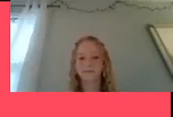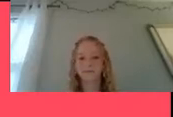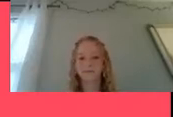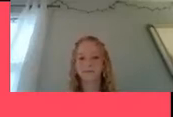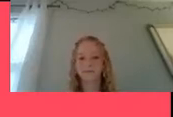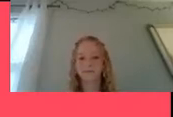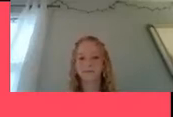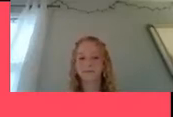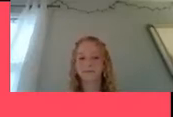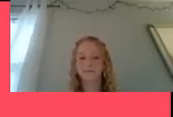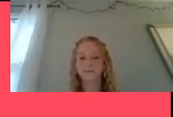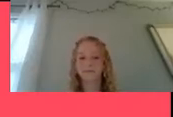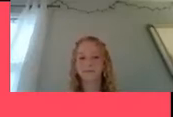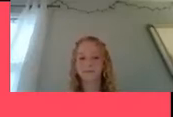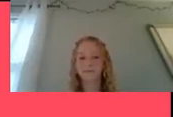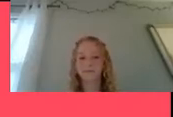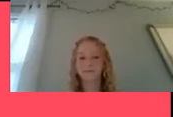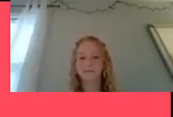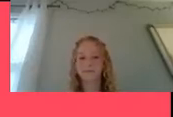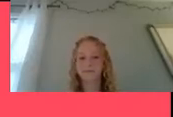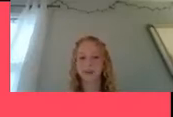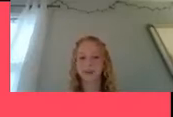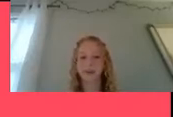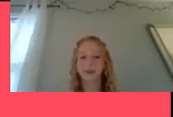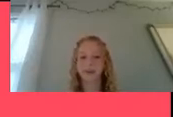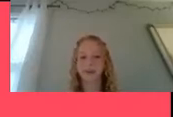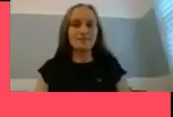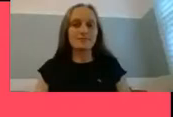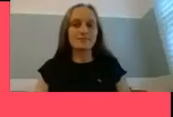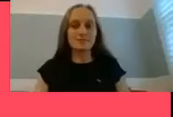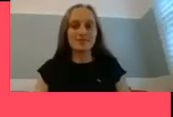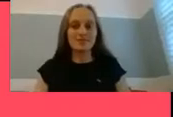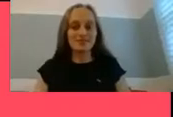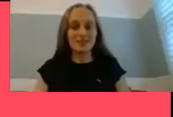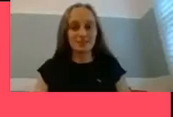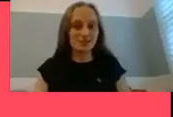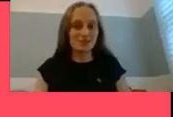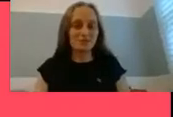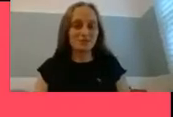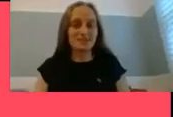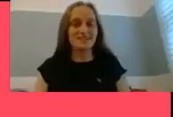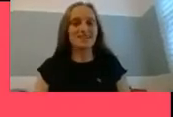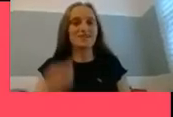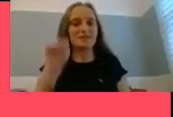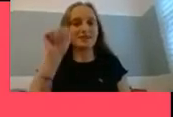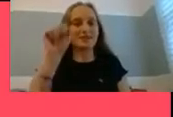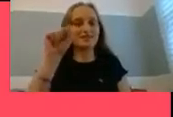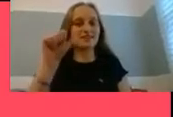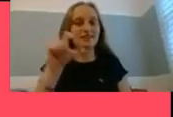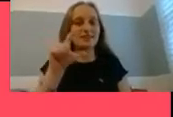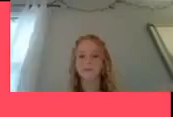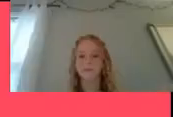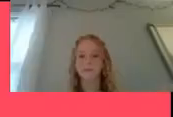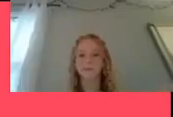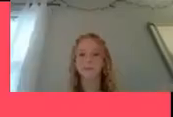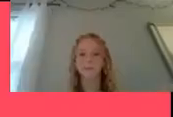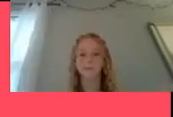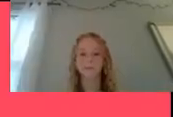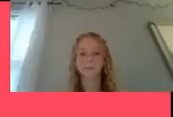Hi my name is Kira and like Mrs. Donald said we're going to be presenting on American Sign Language.